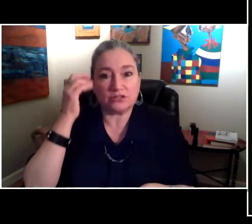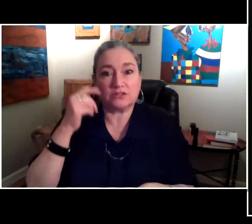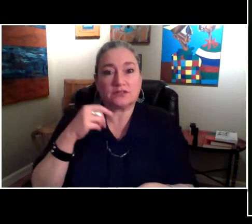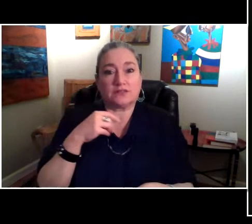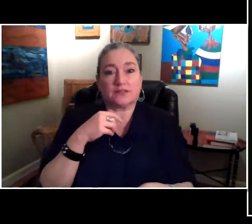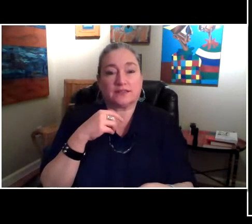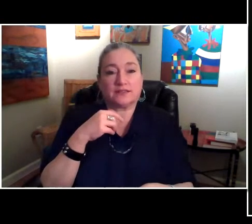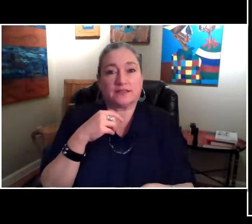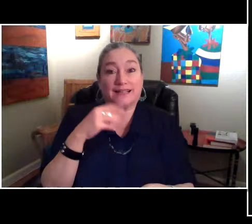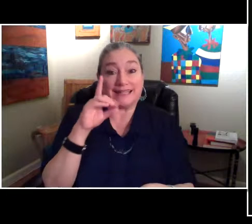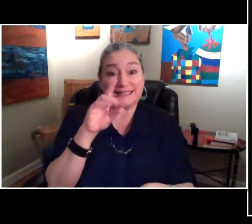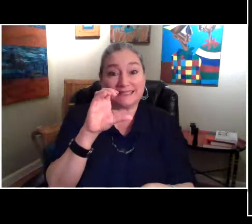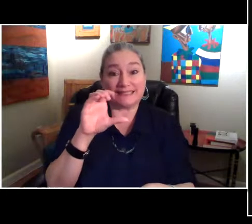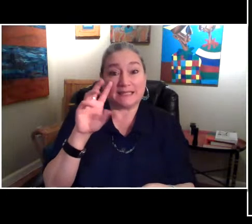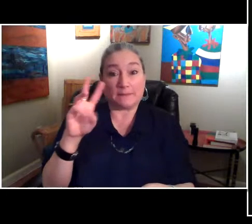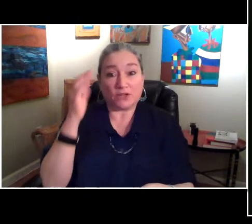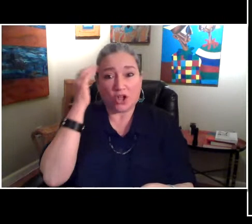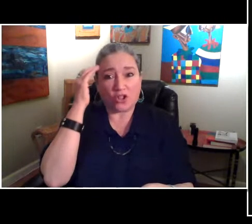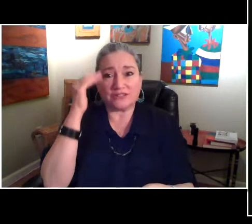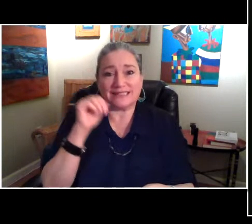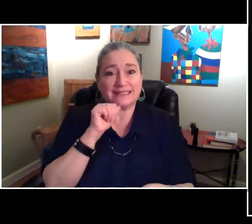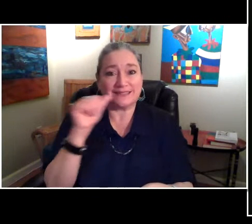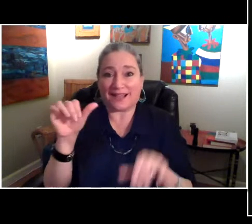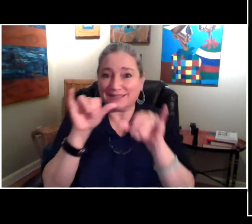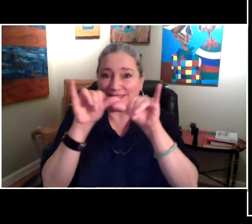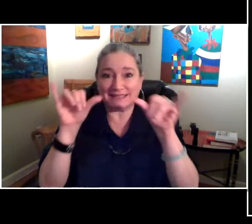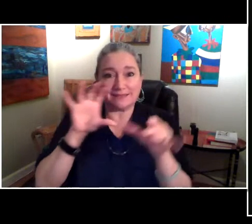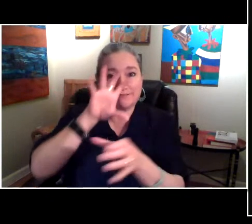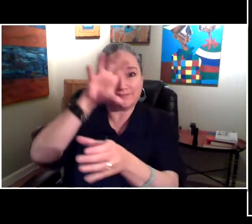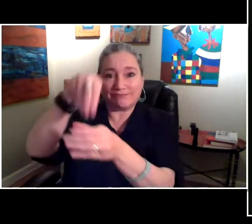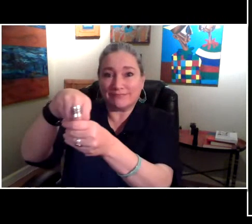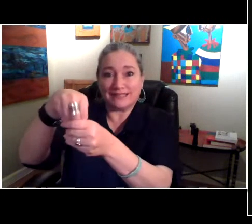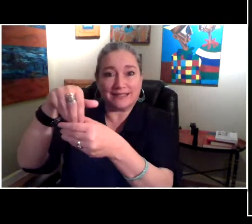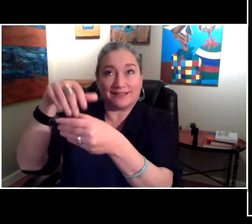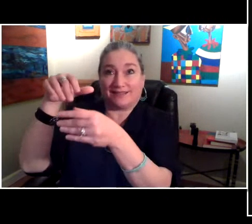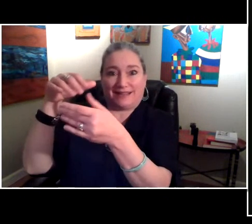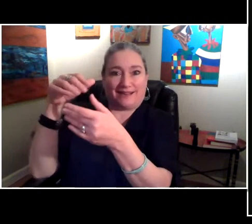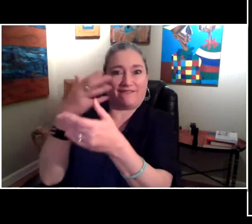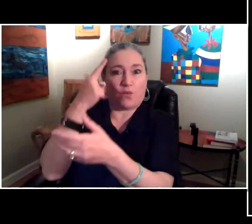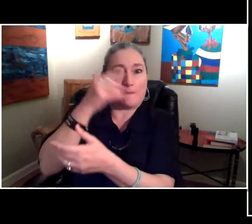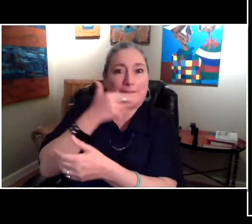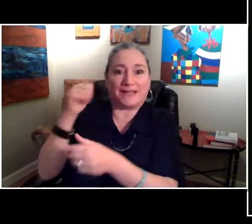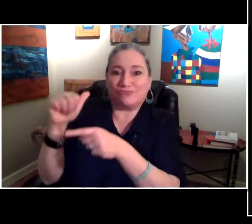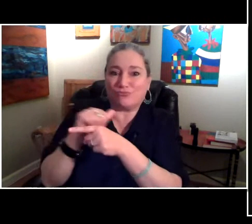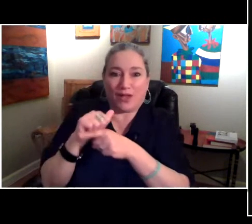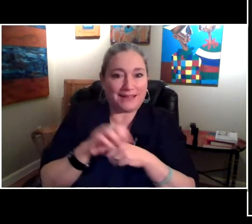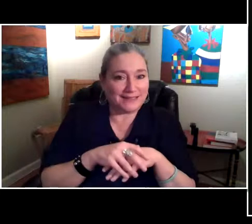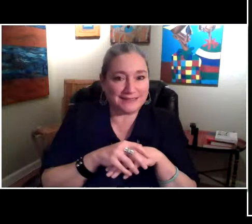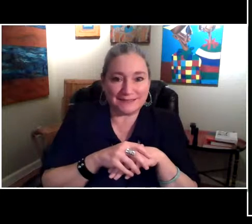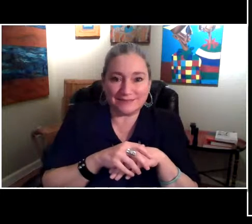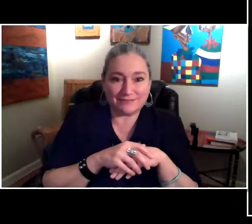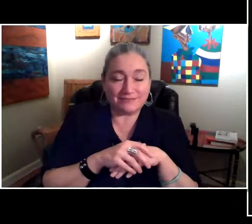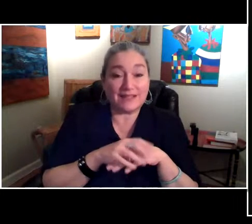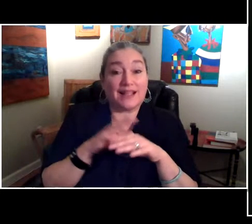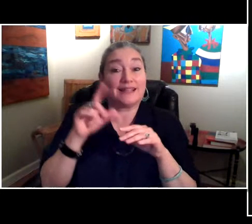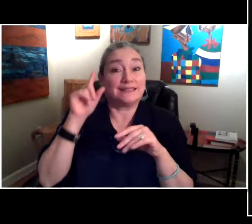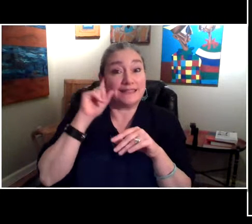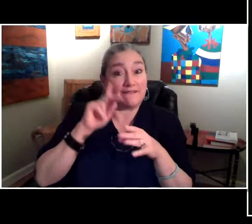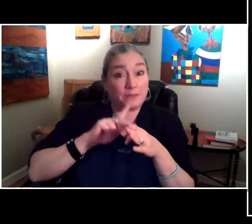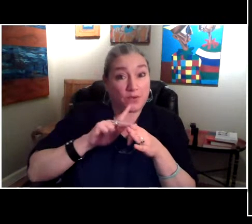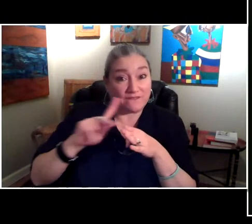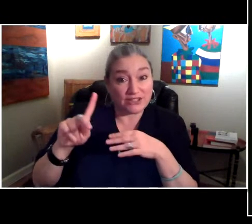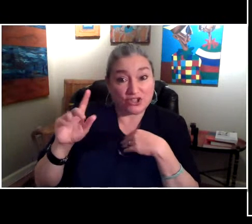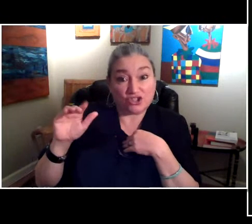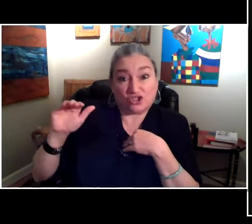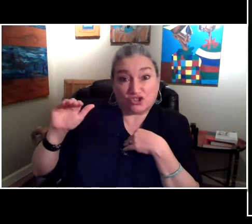education capital, that through our DCCW and knowledge, that knowledge and experience is not housed within